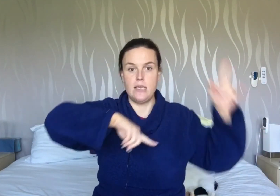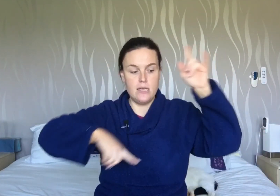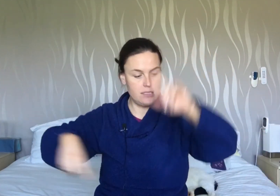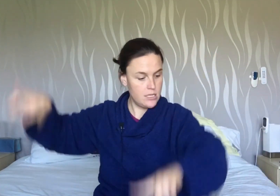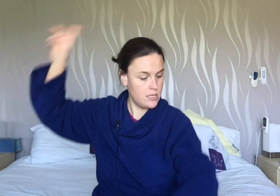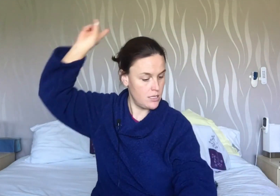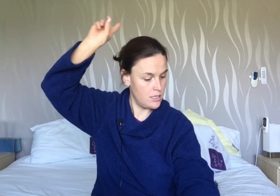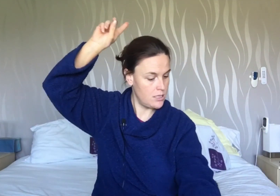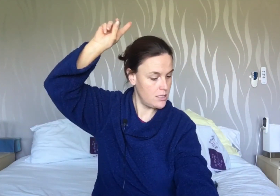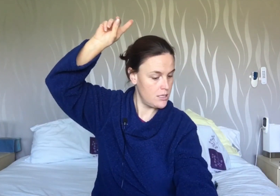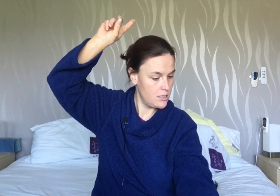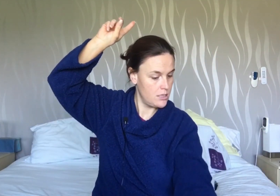is,